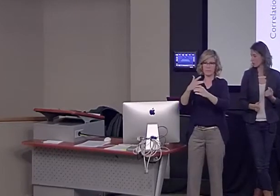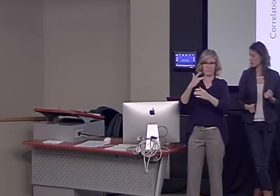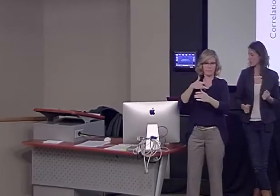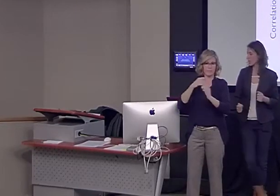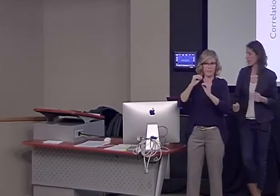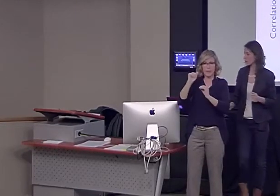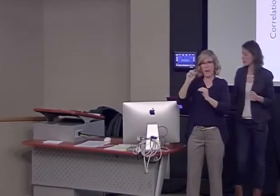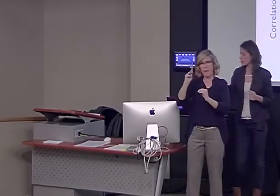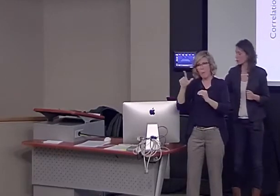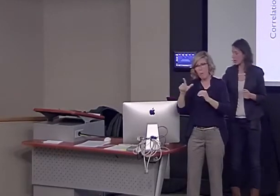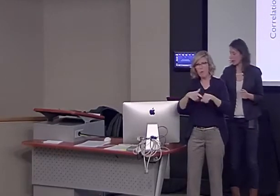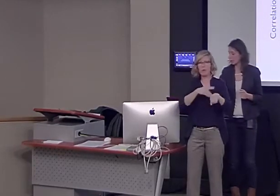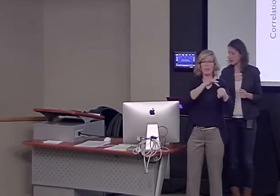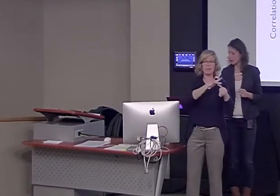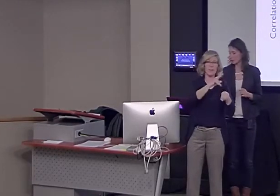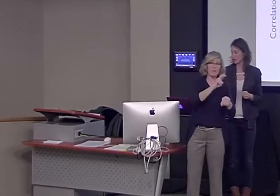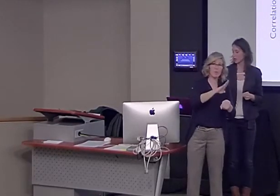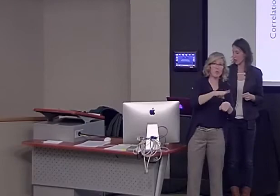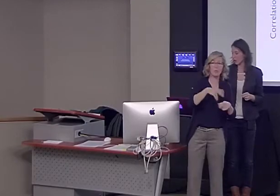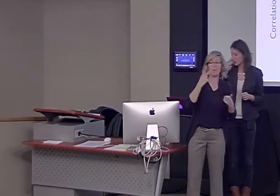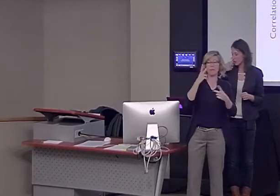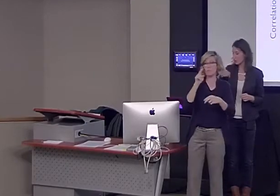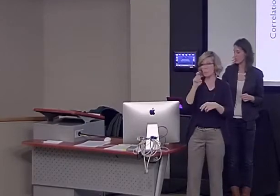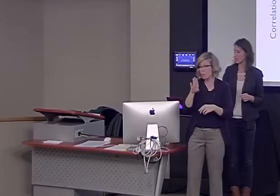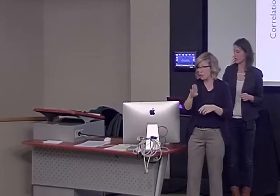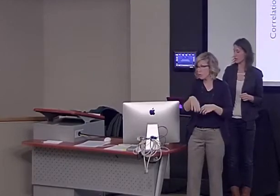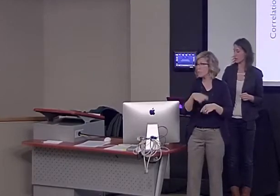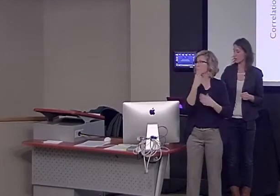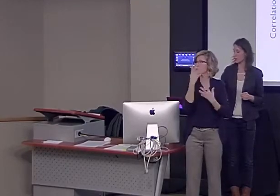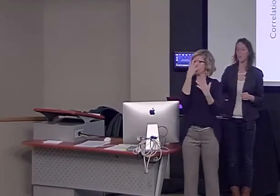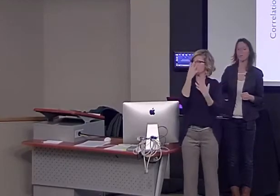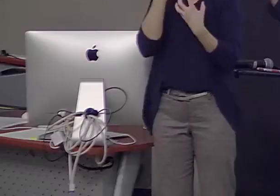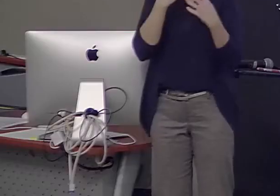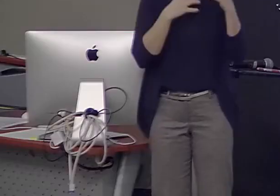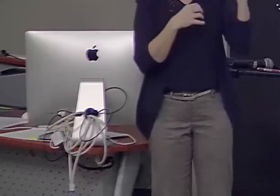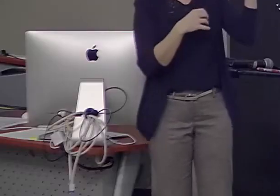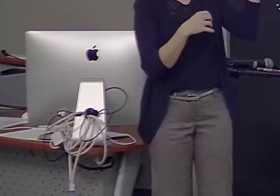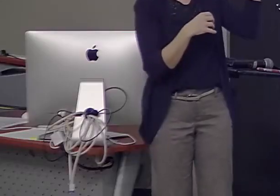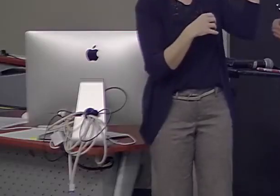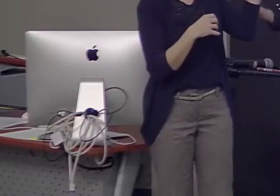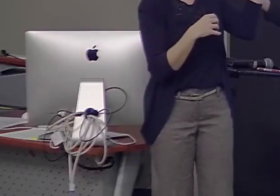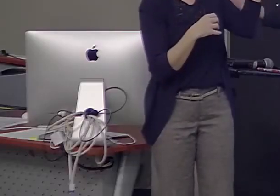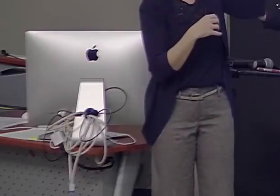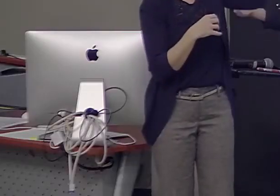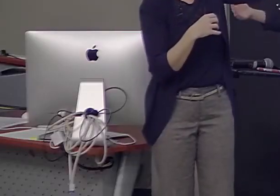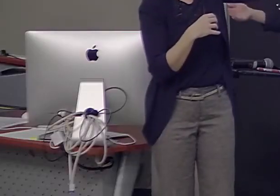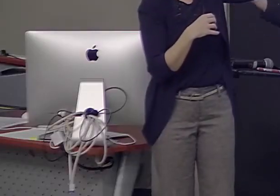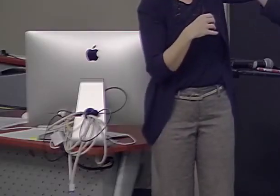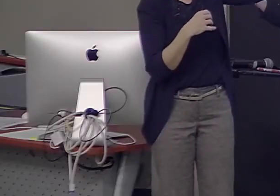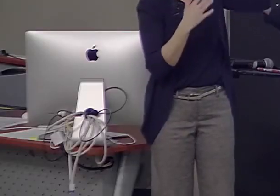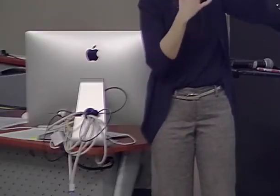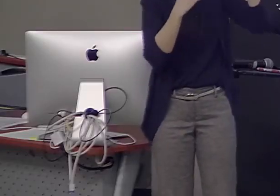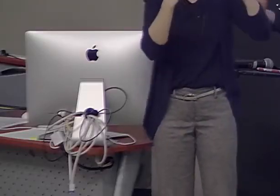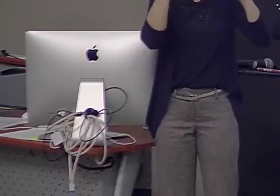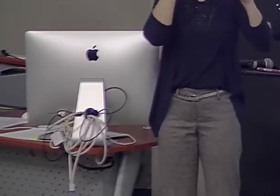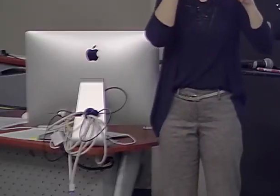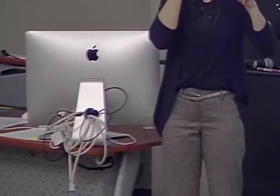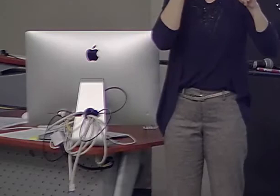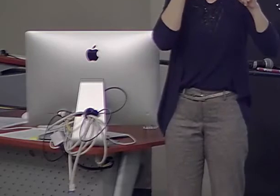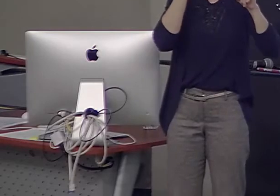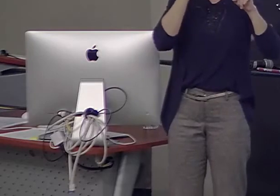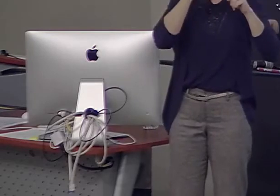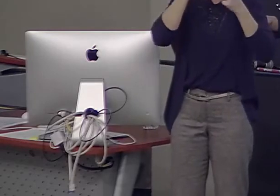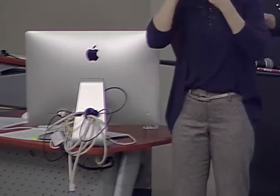visual verbs. And so in the dark colors, you see the blind to sighted data, and in the light colors, you see the sighted to